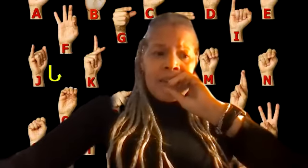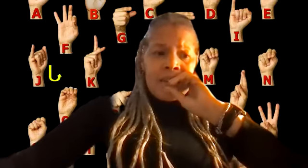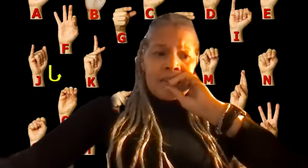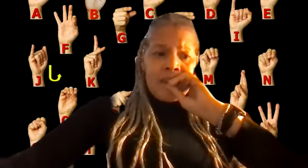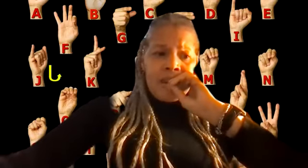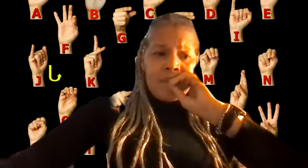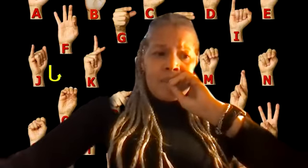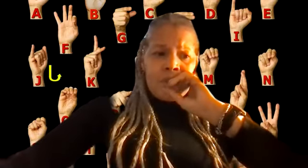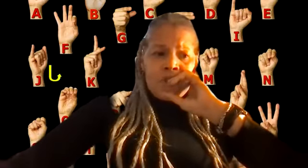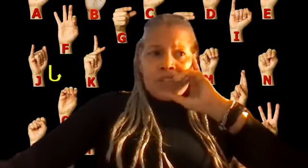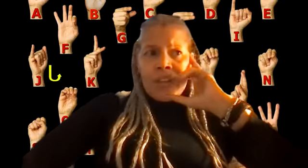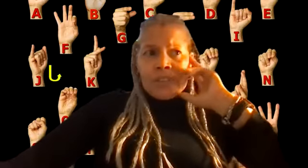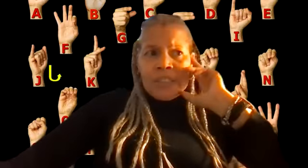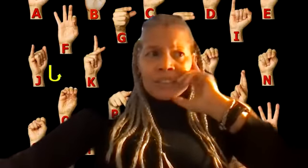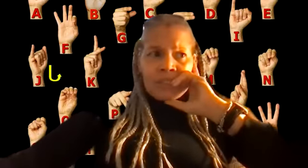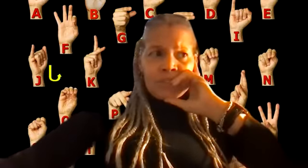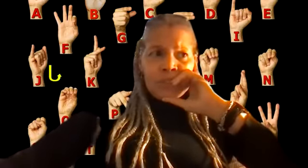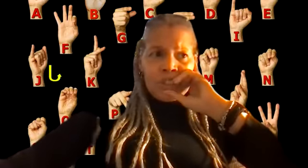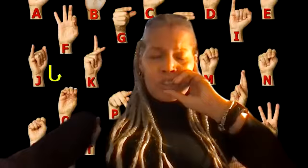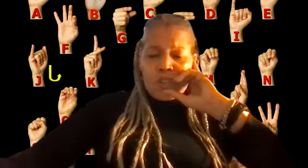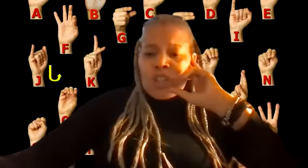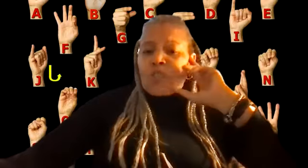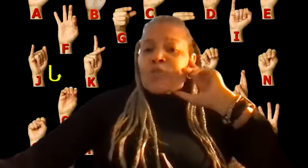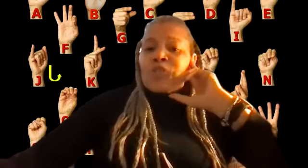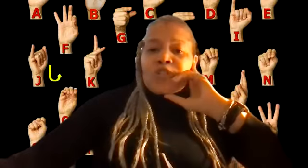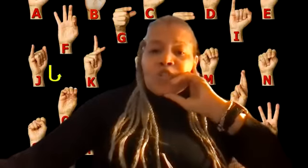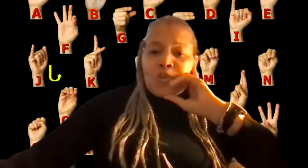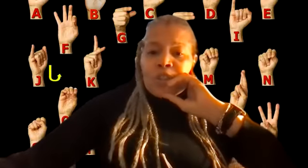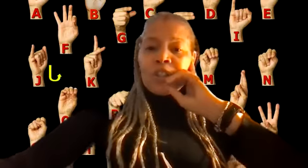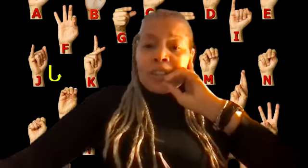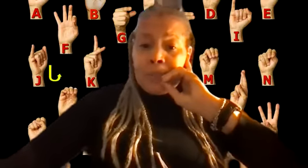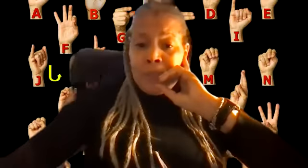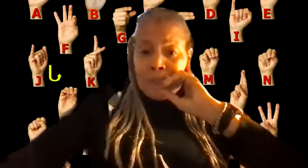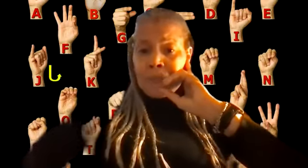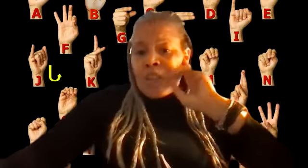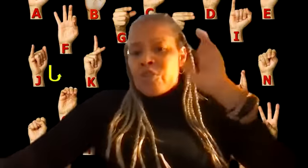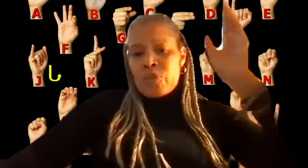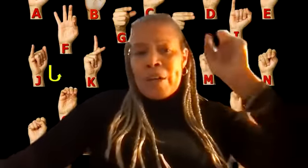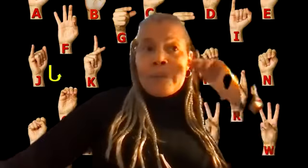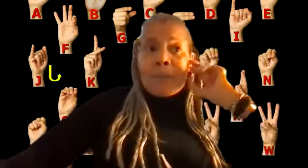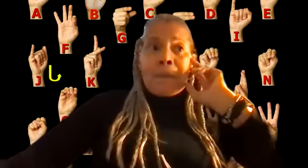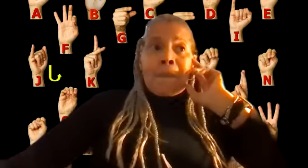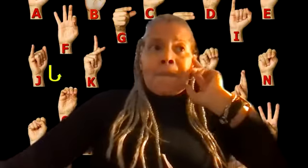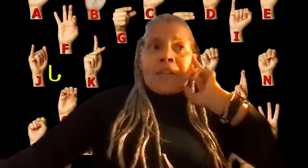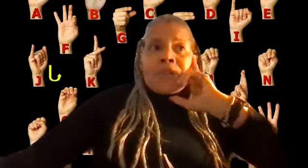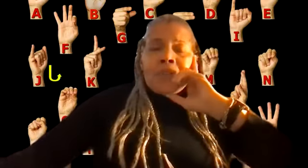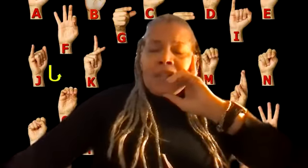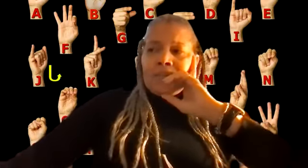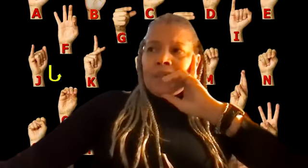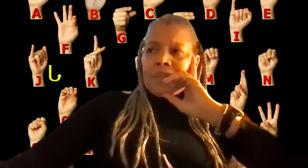And, uh, when she talked to us a few years ago, she introduced us to this word called heepi. She's a white woman. And so we had, we had,